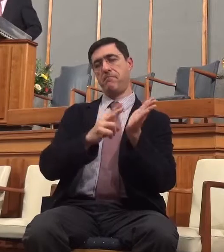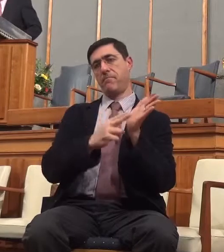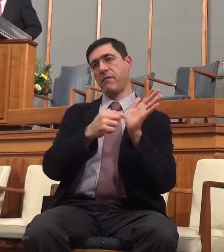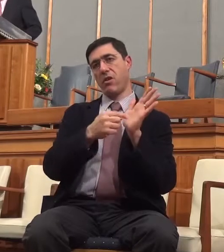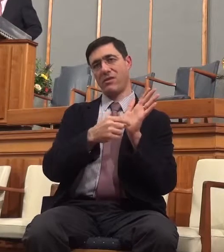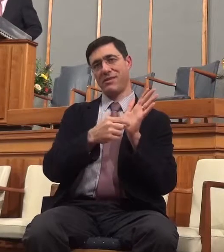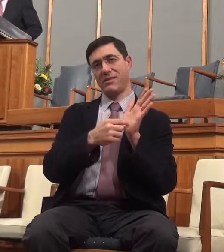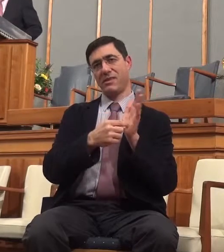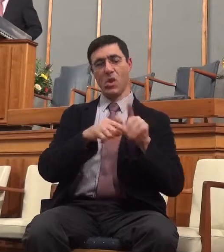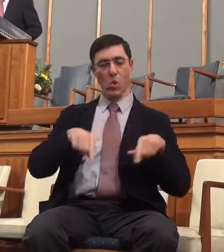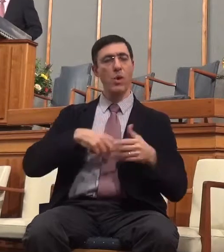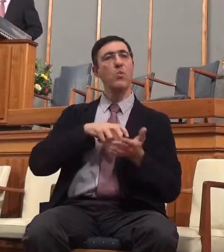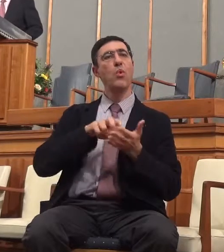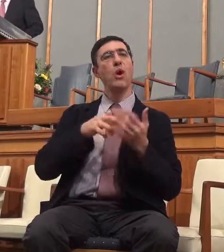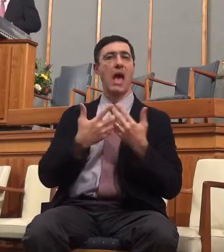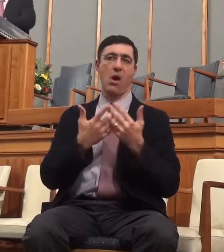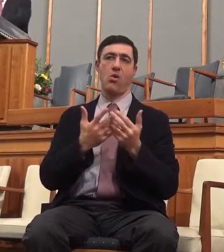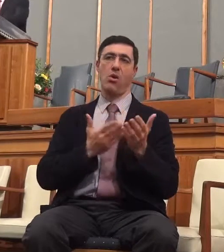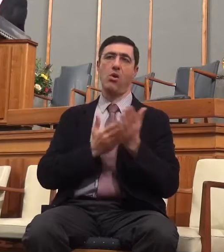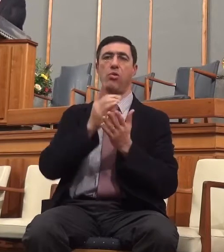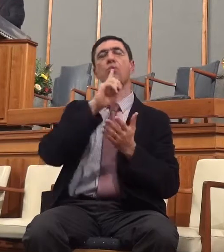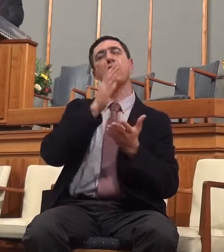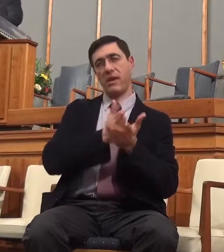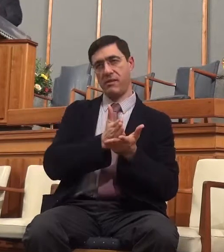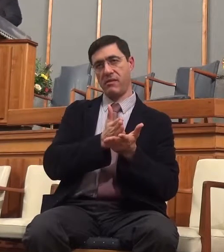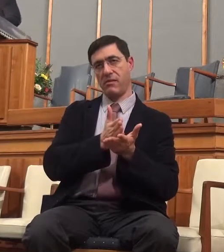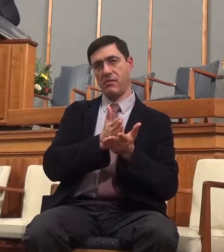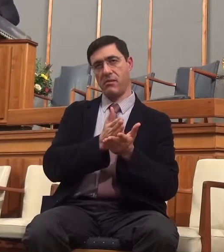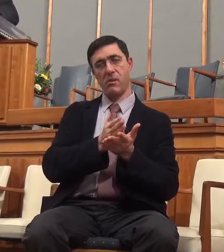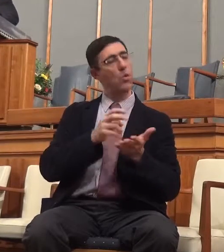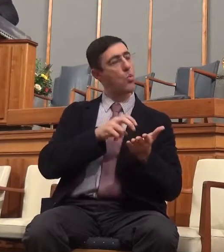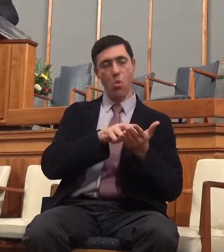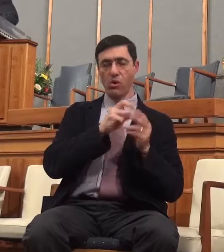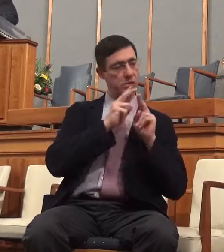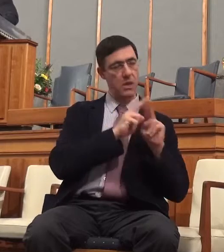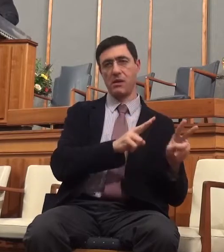faith, not by sight. Go home tonight and pray to God for faith.